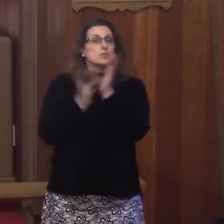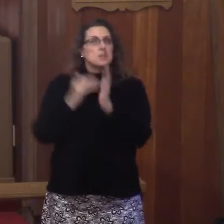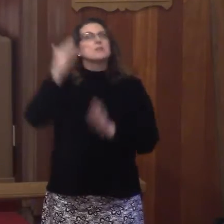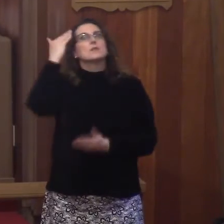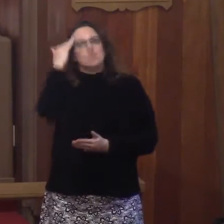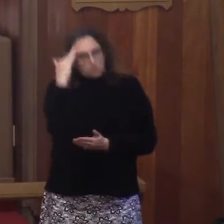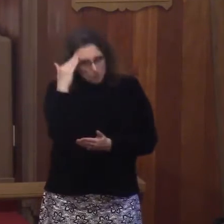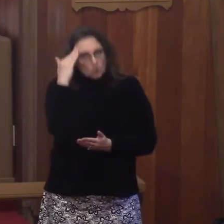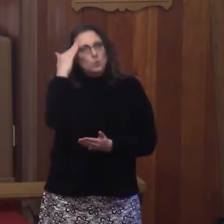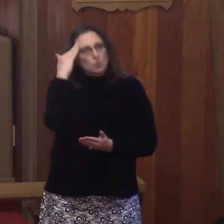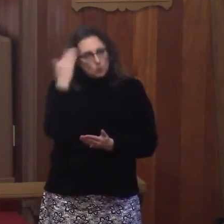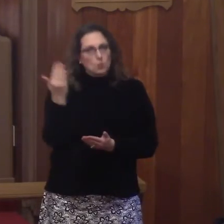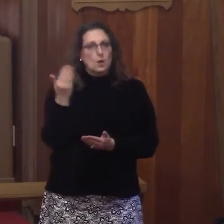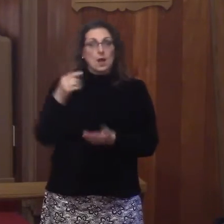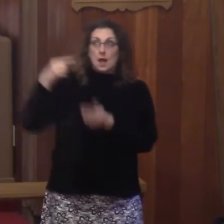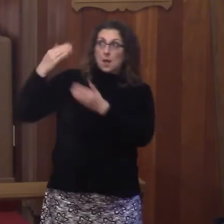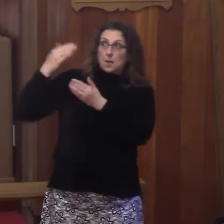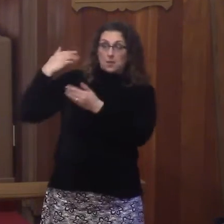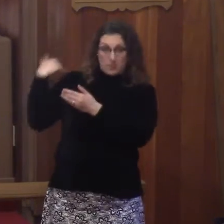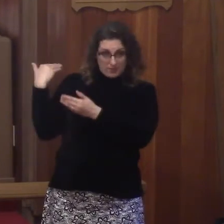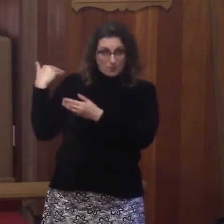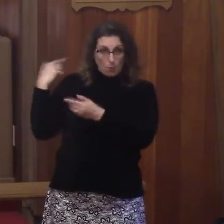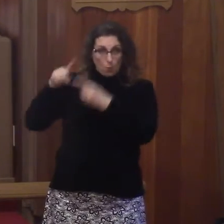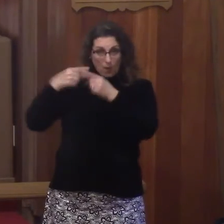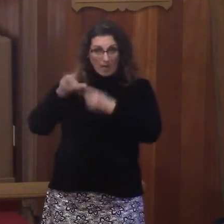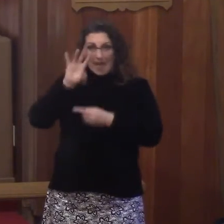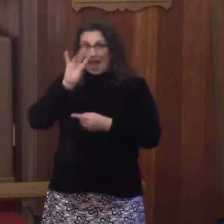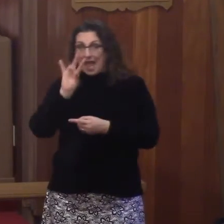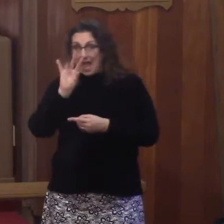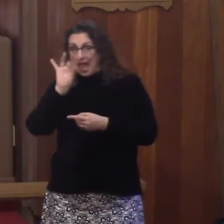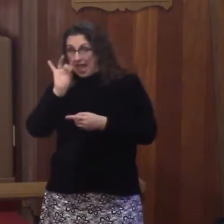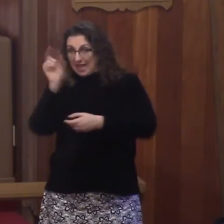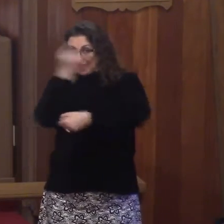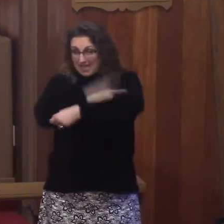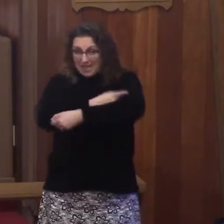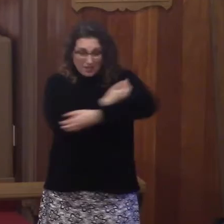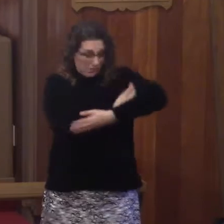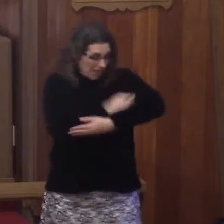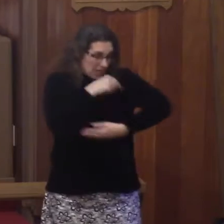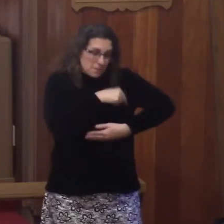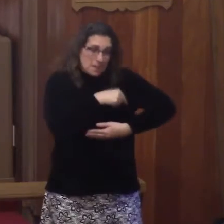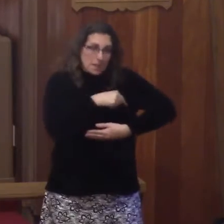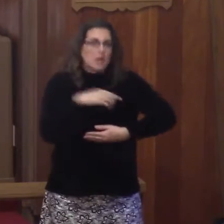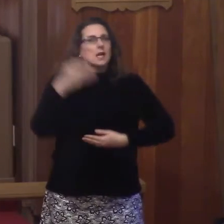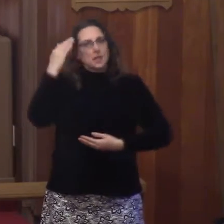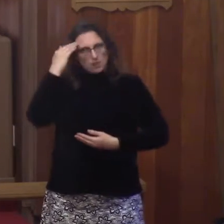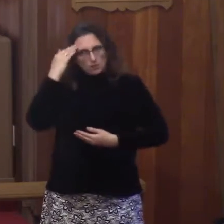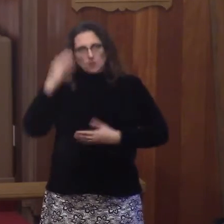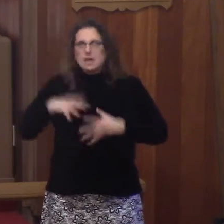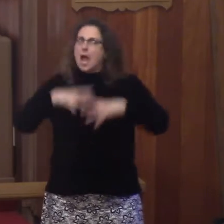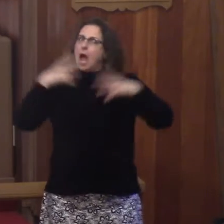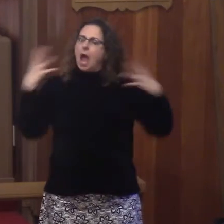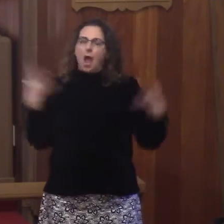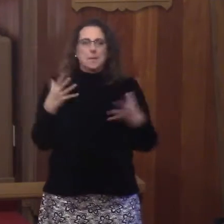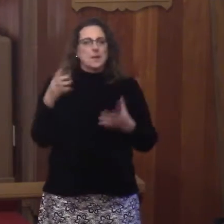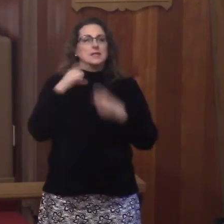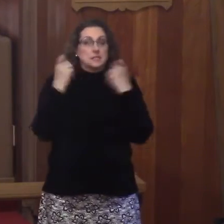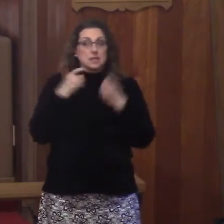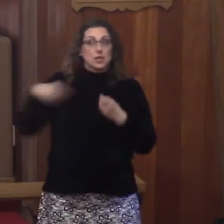knew then, what he knows now and will know, how much sin you will depend on.